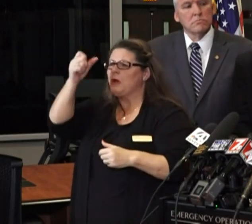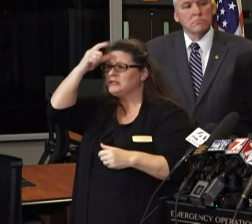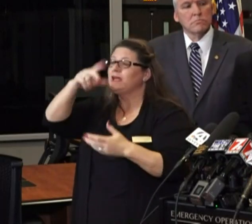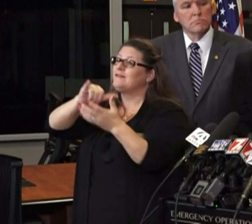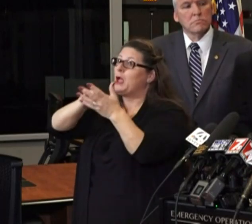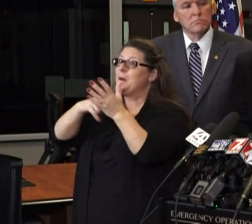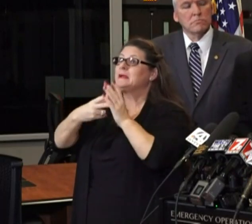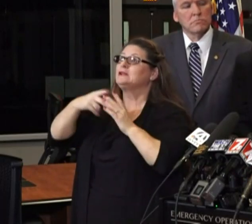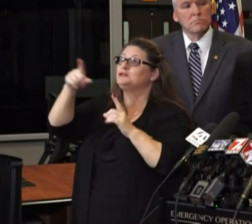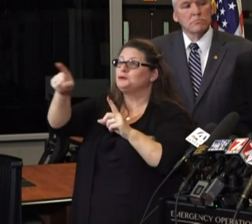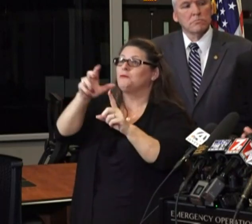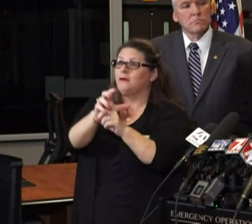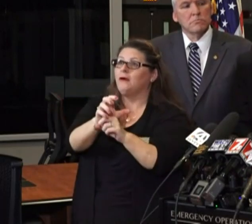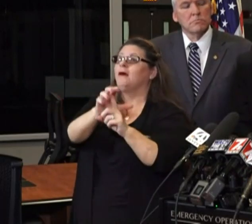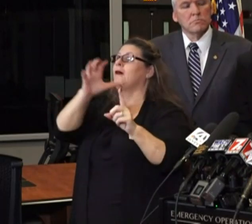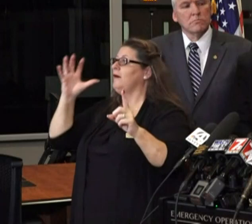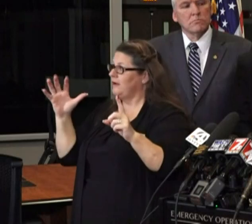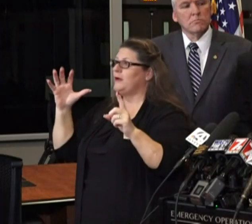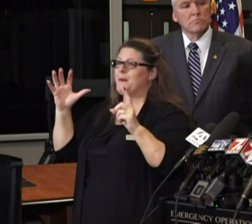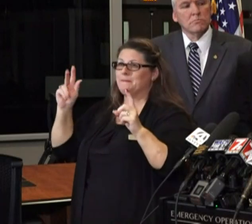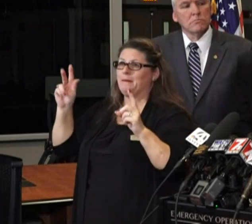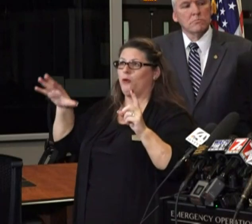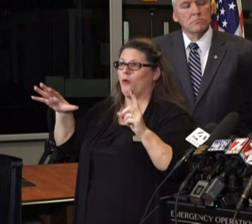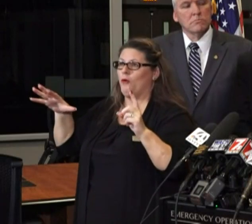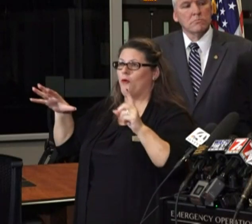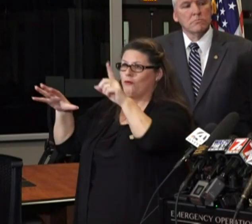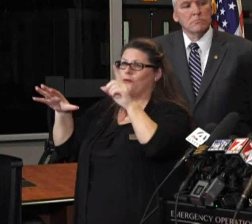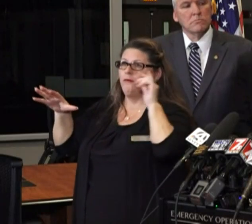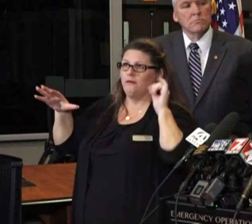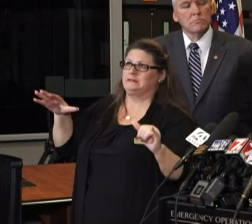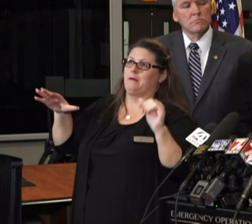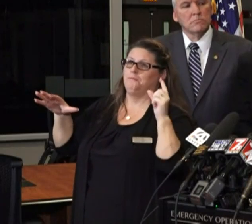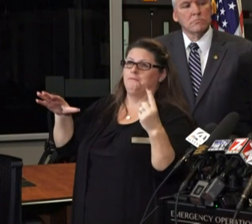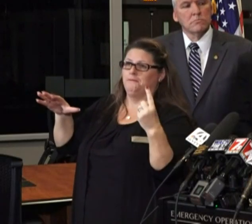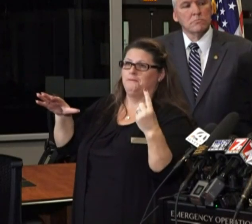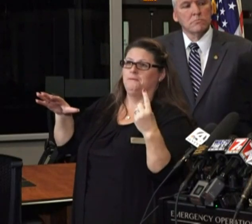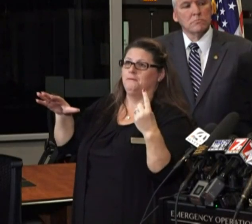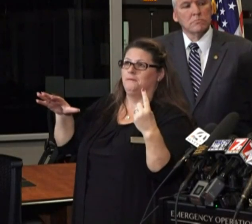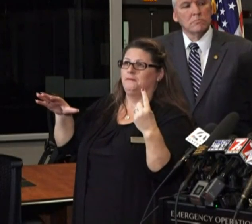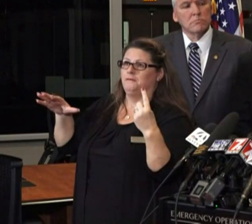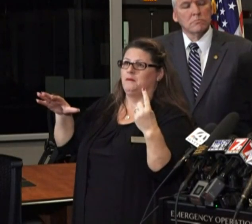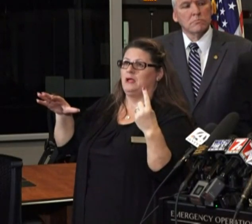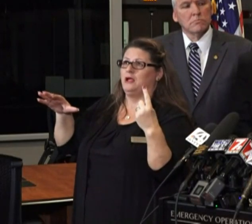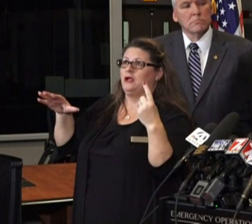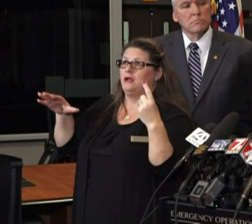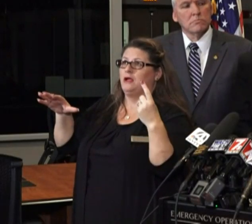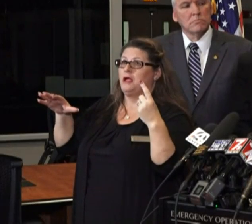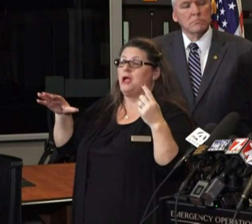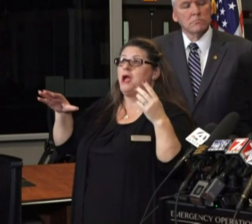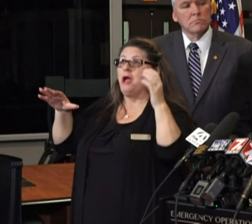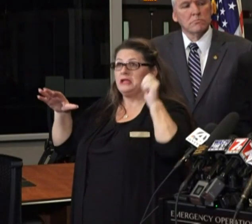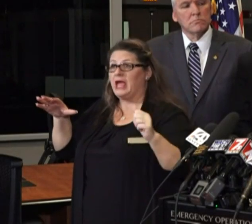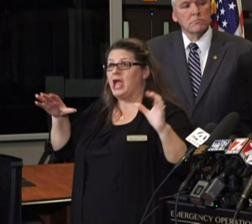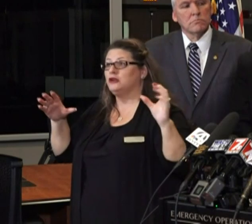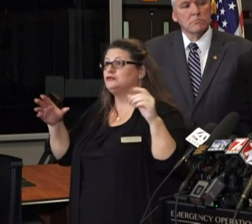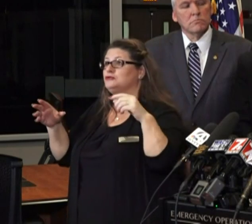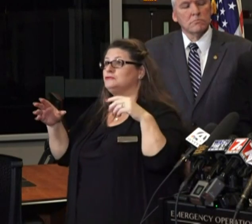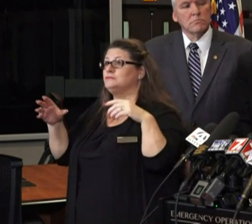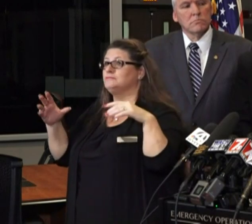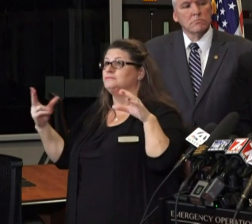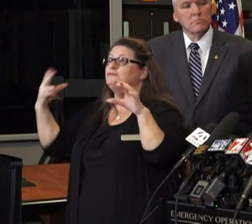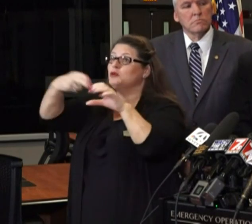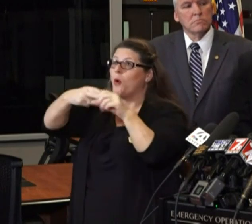away from people. What time period to isolate yourself, when you feel like you might not need to be on isolation. It also gives you